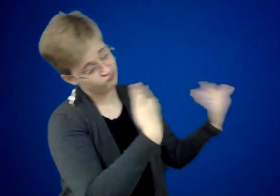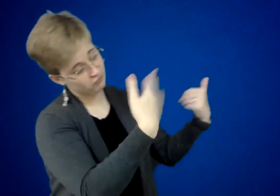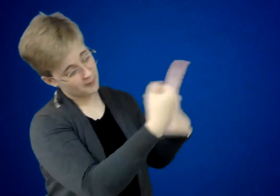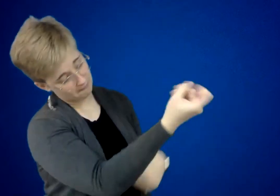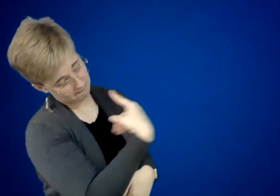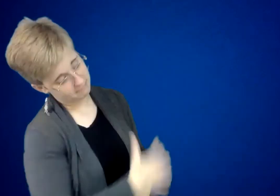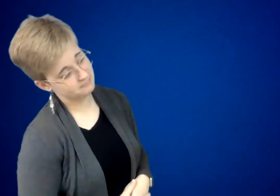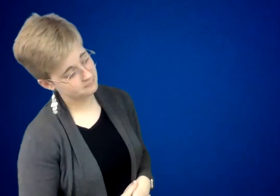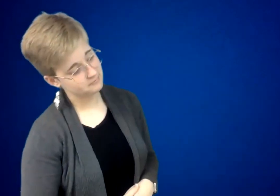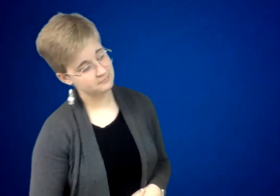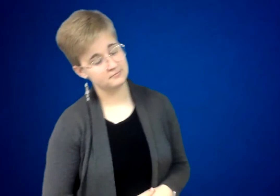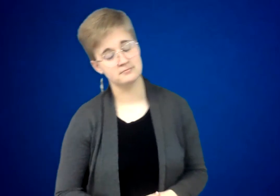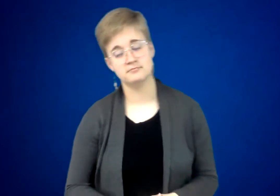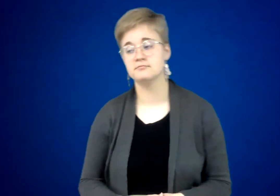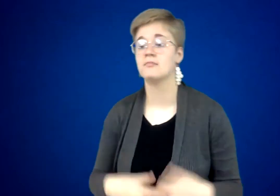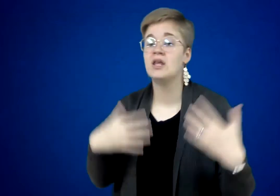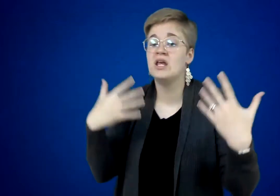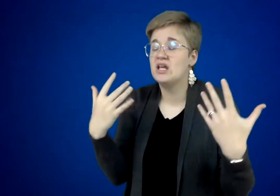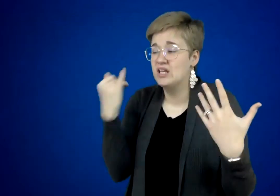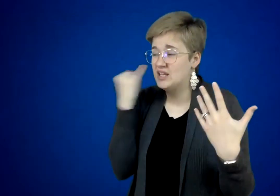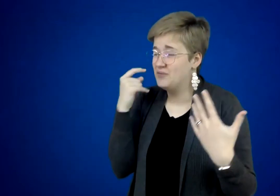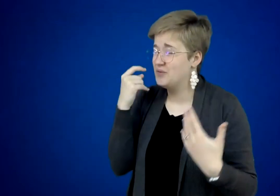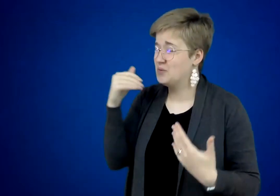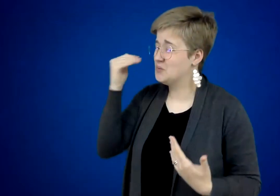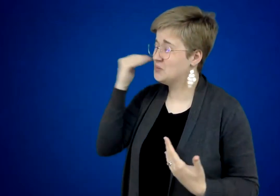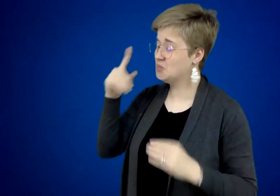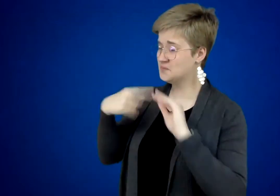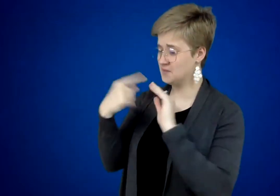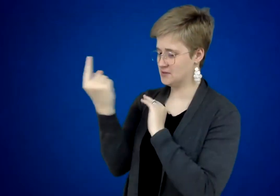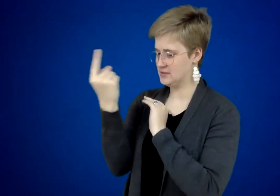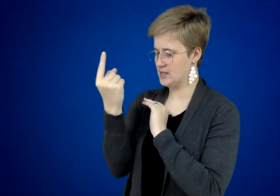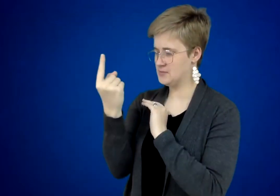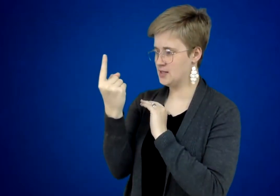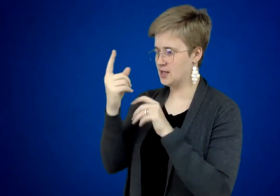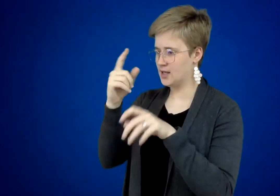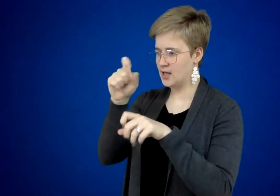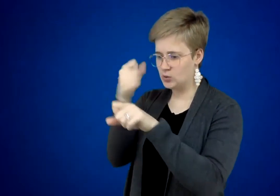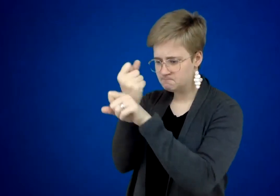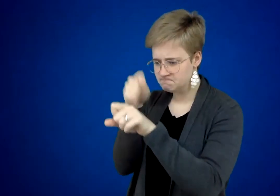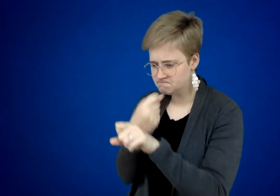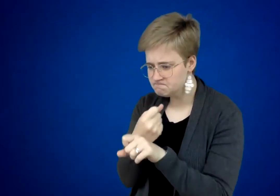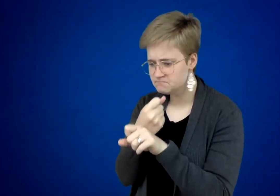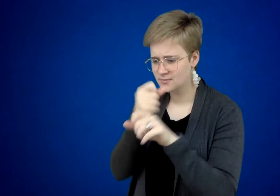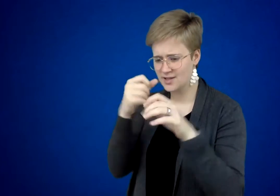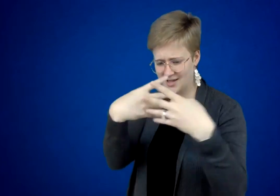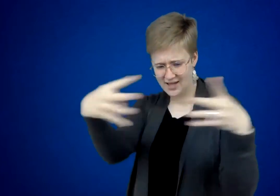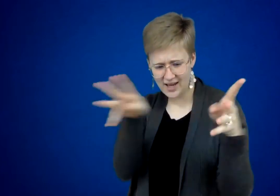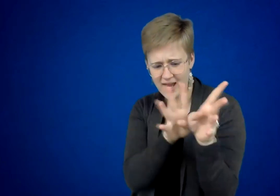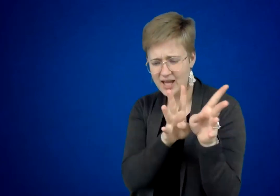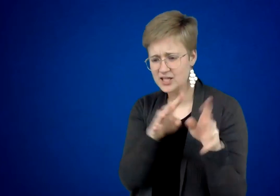Mae. "If you knew about something that was locked up in a cage, something big and beautiful